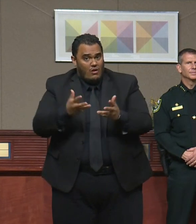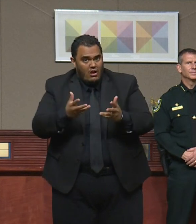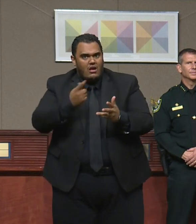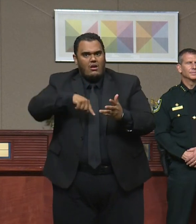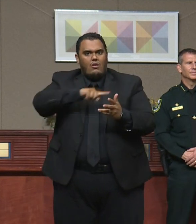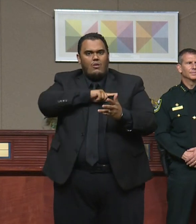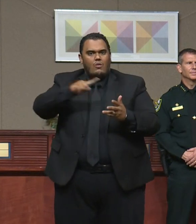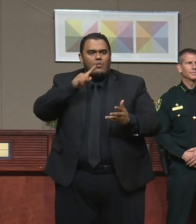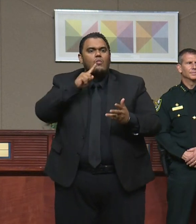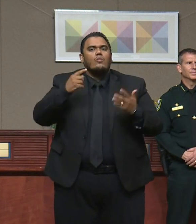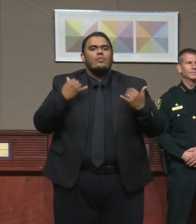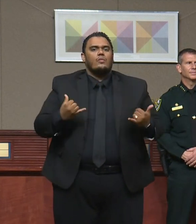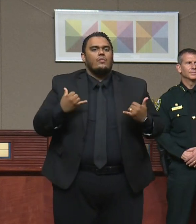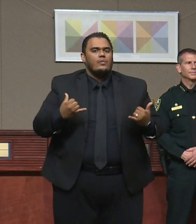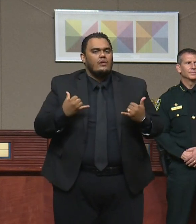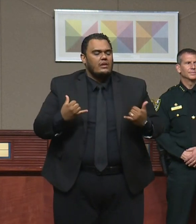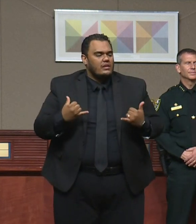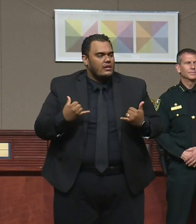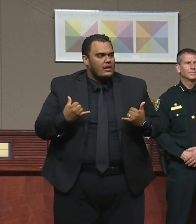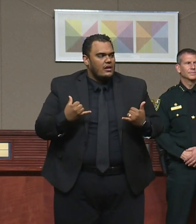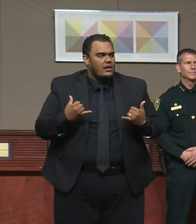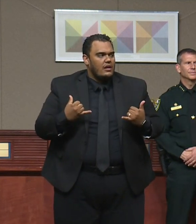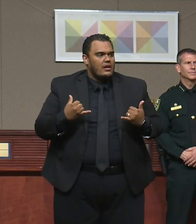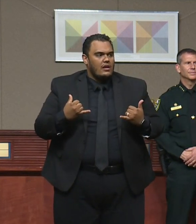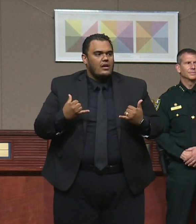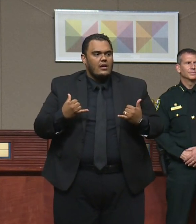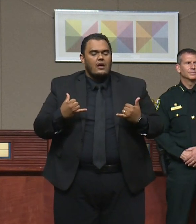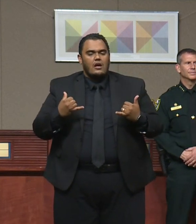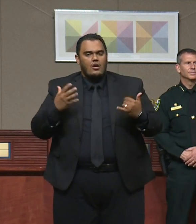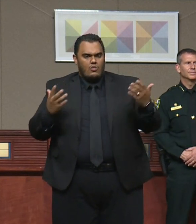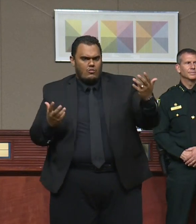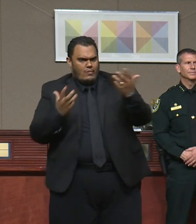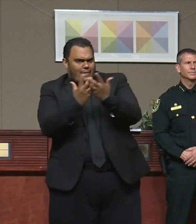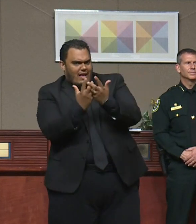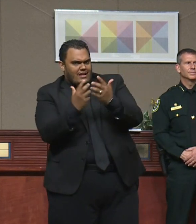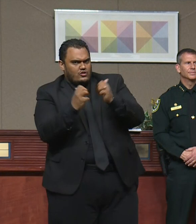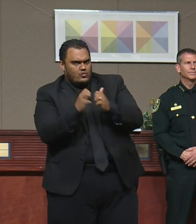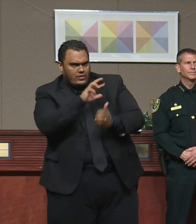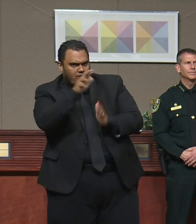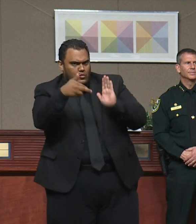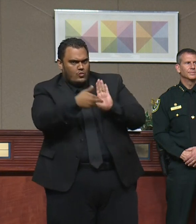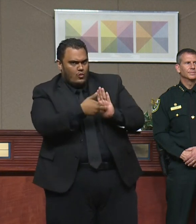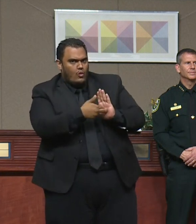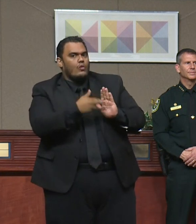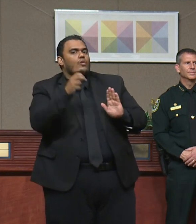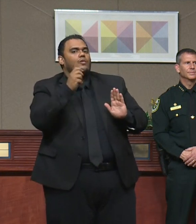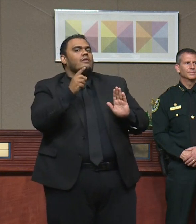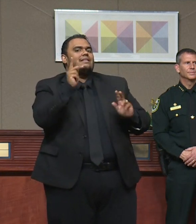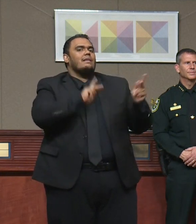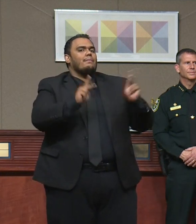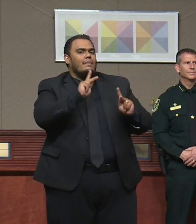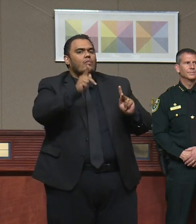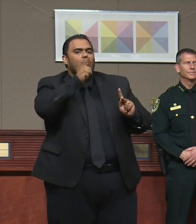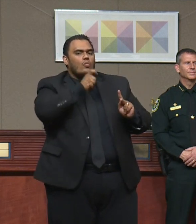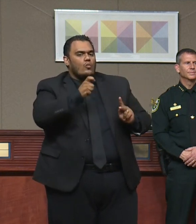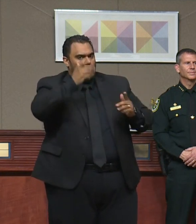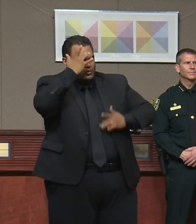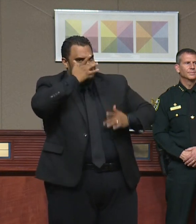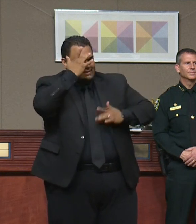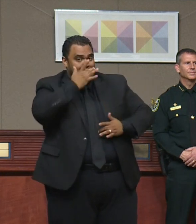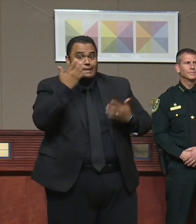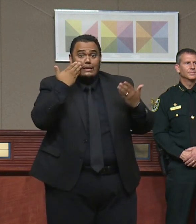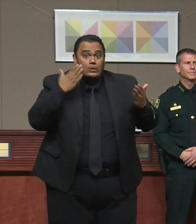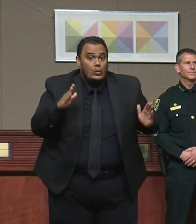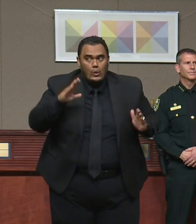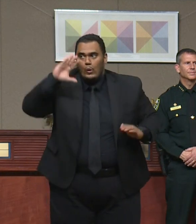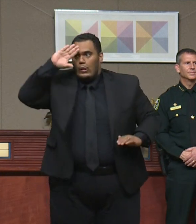is in sync with the role that we think asymptomatic people are playing, is that we are going to